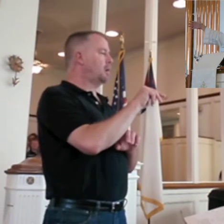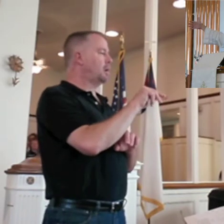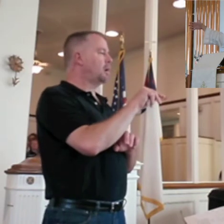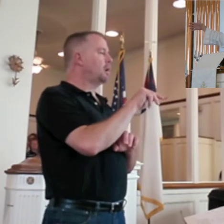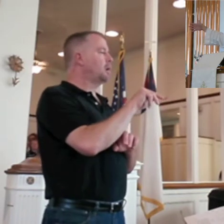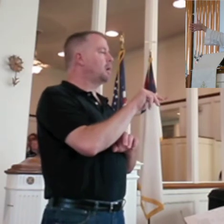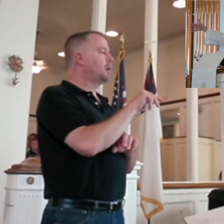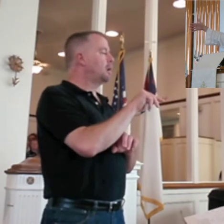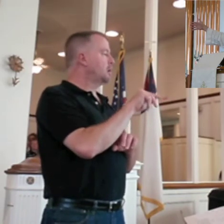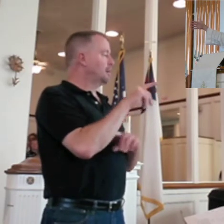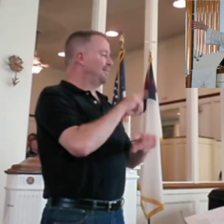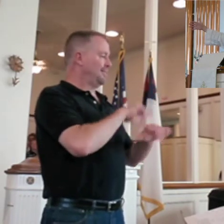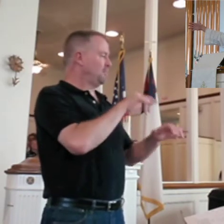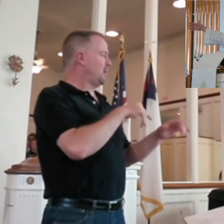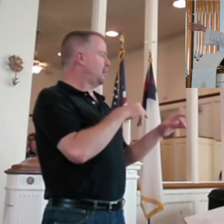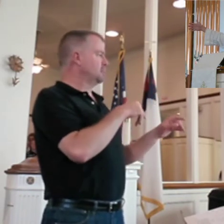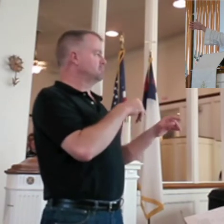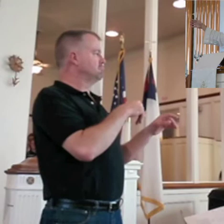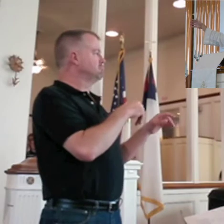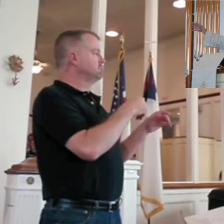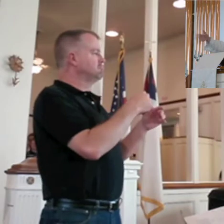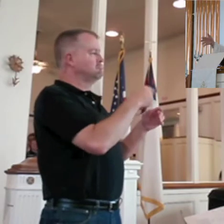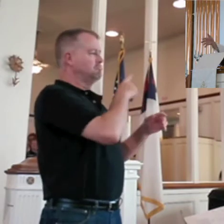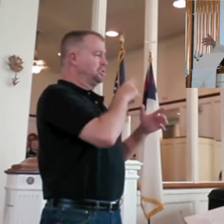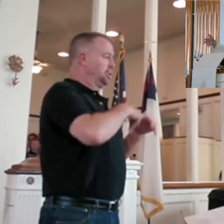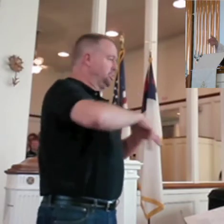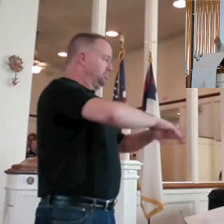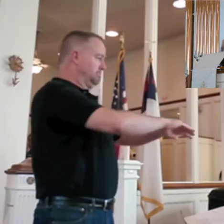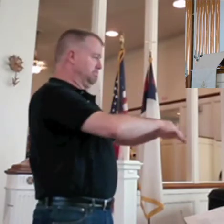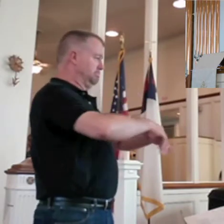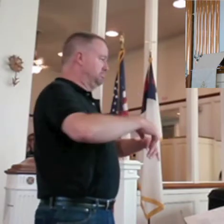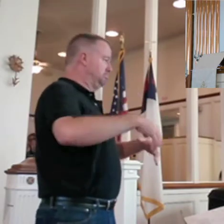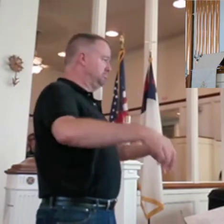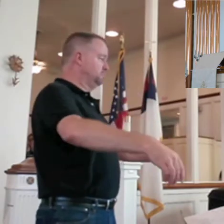is entering at the same time on his